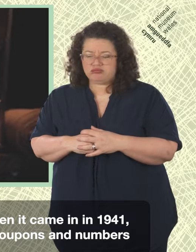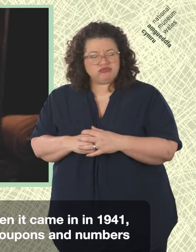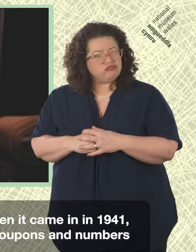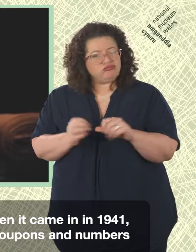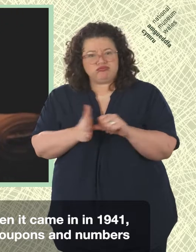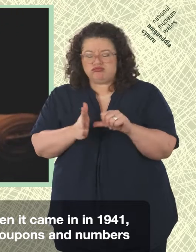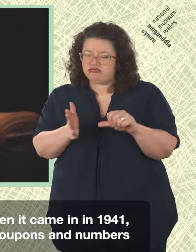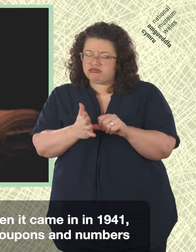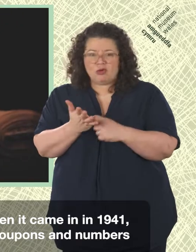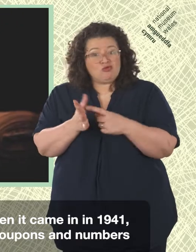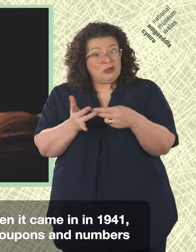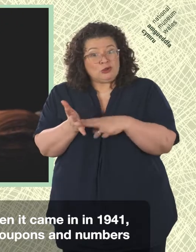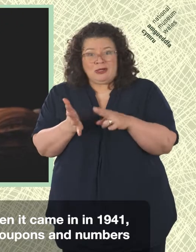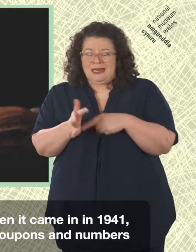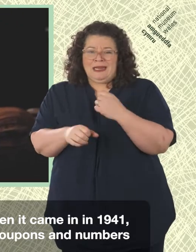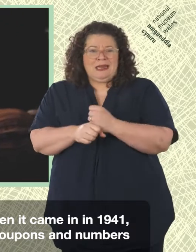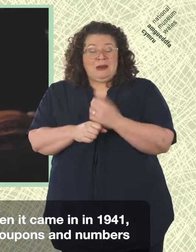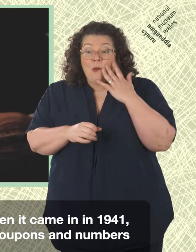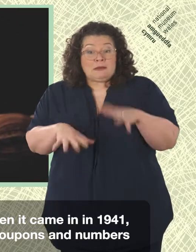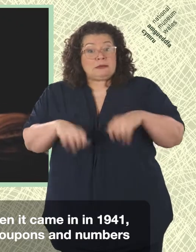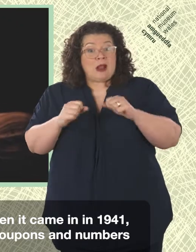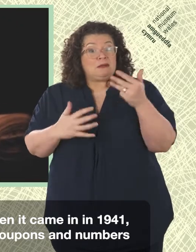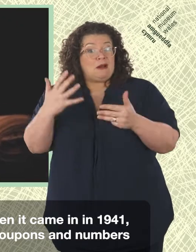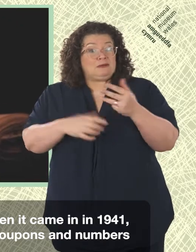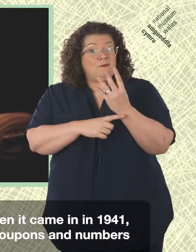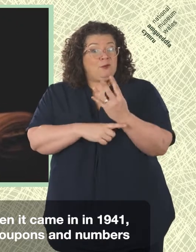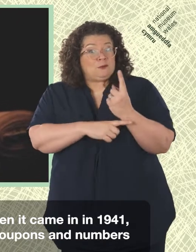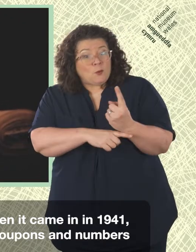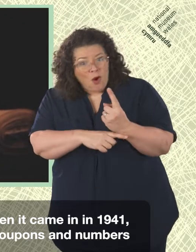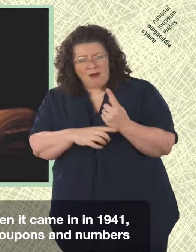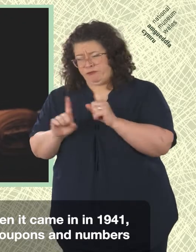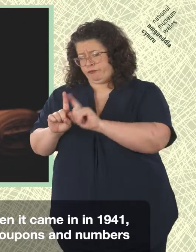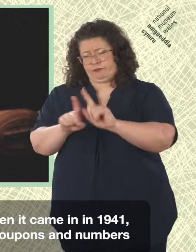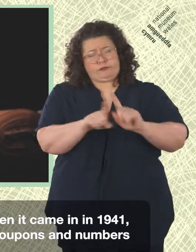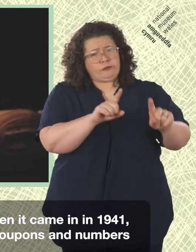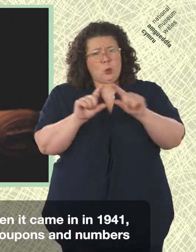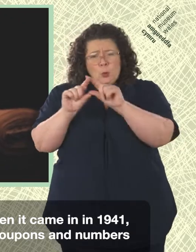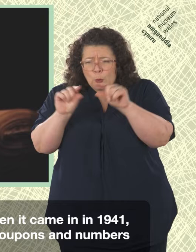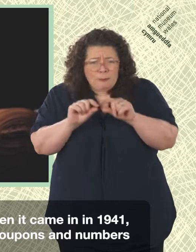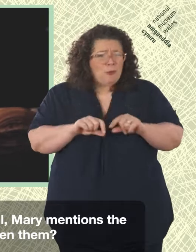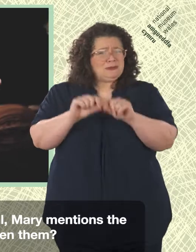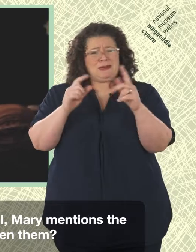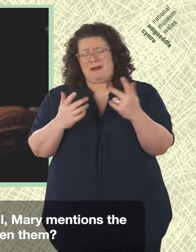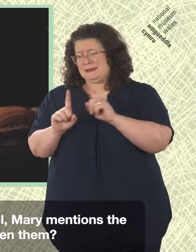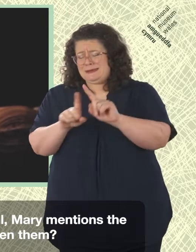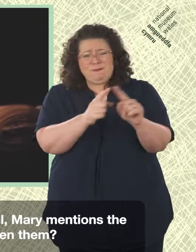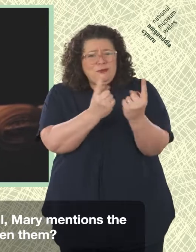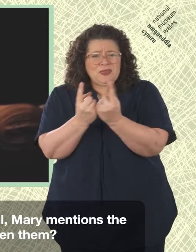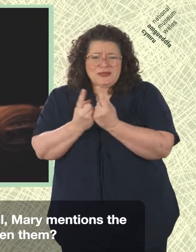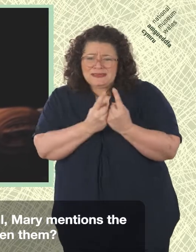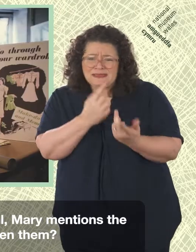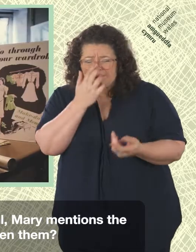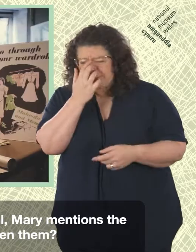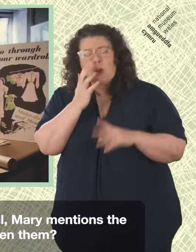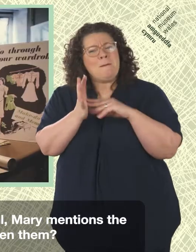Oh, gosh, this rationing. When it came in 1941, do you know, there's all sorts of coupons and numbers for all different types of